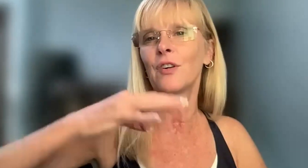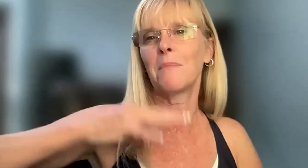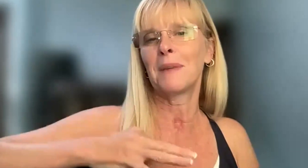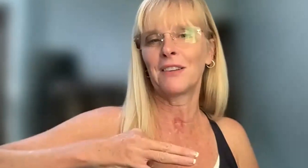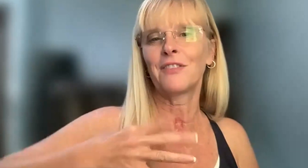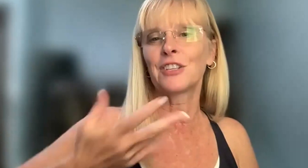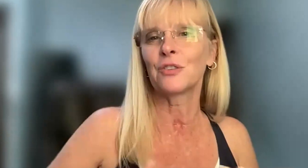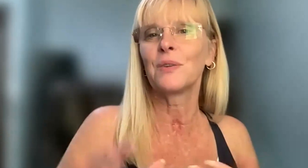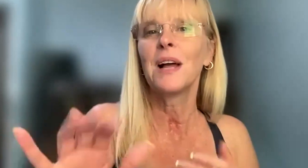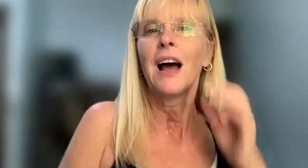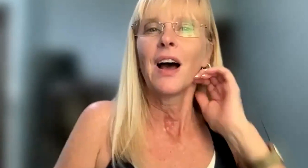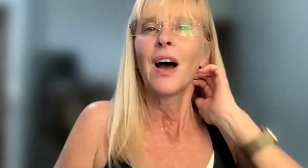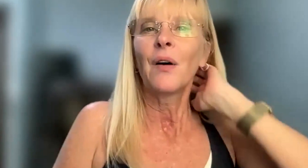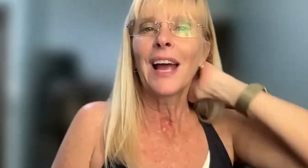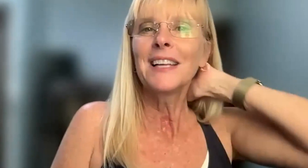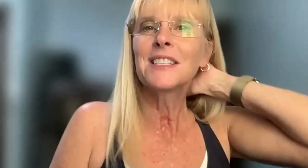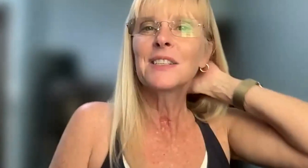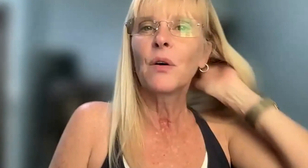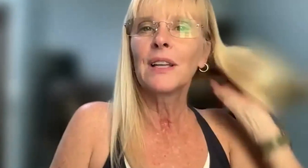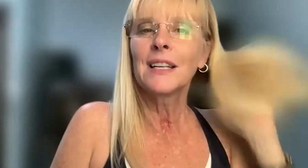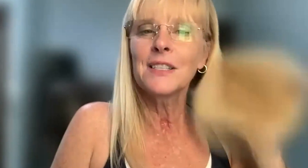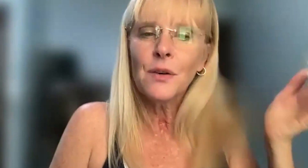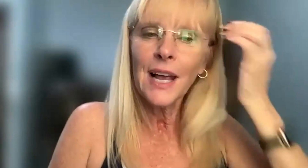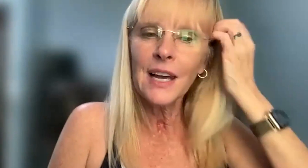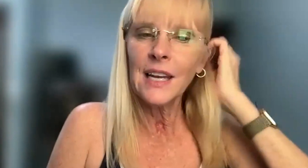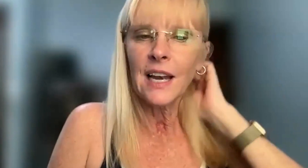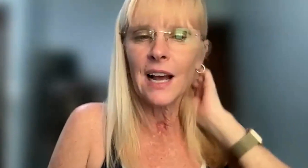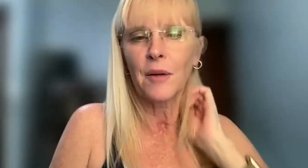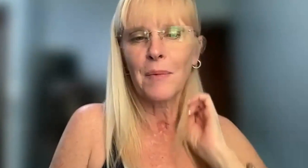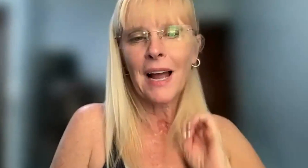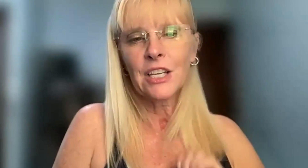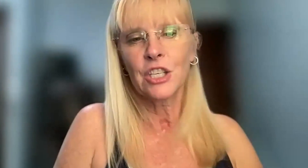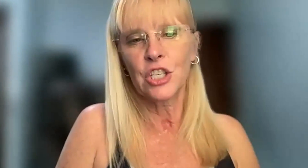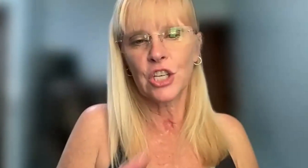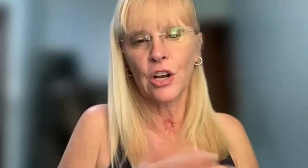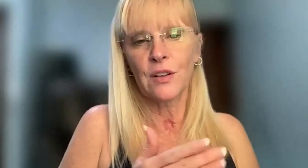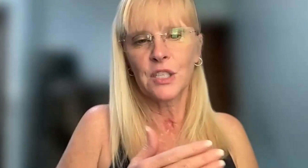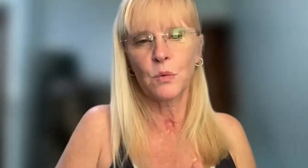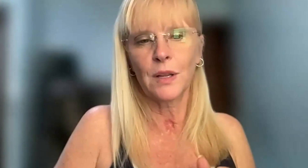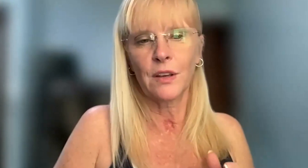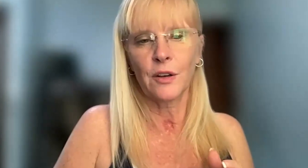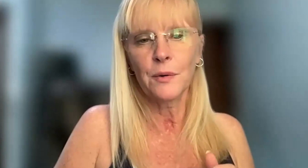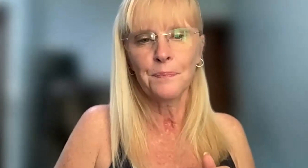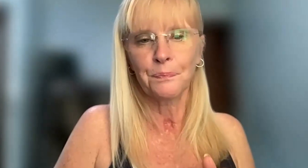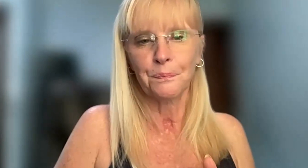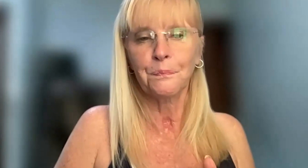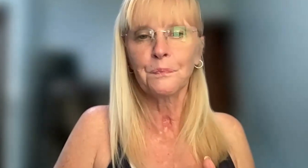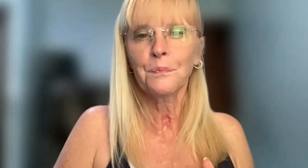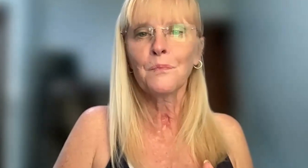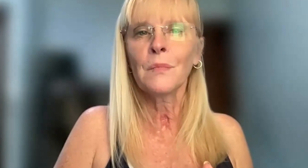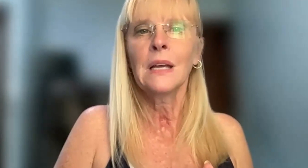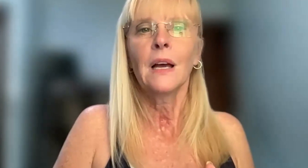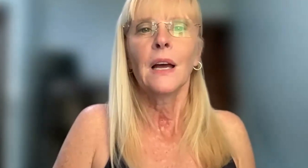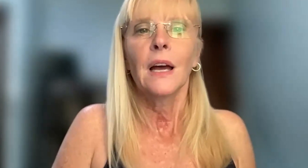and beneficial. Okay, so let's go ahead and I can share this with you.